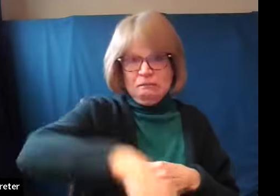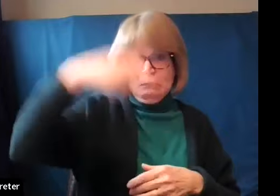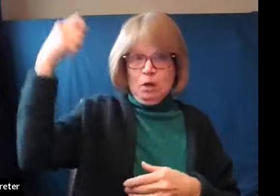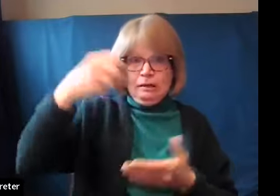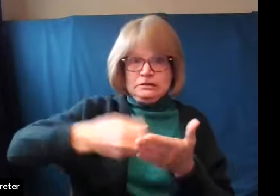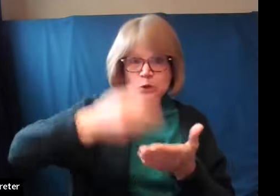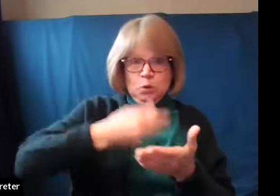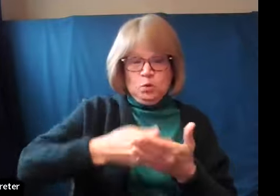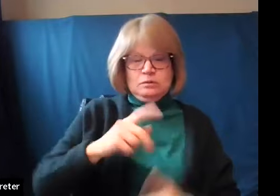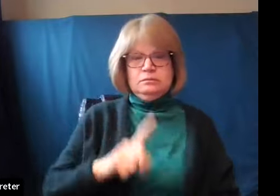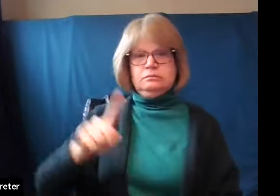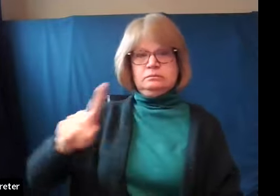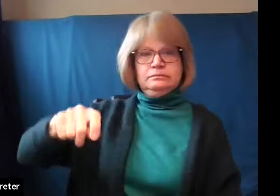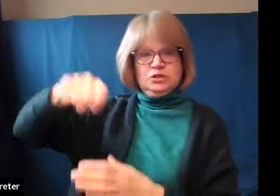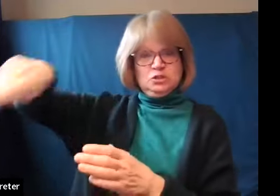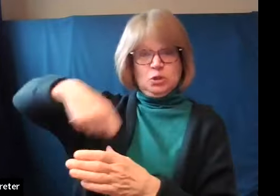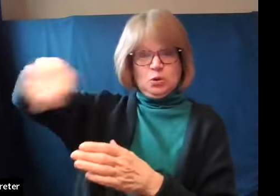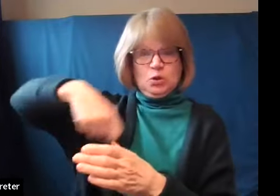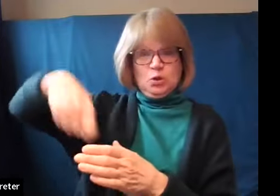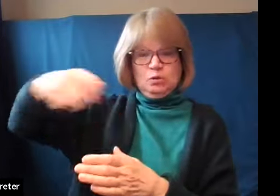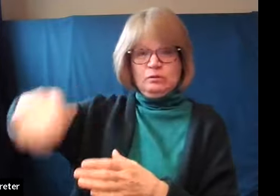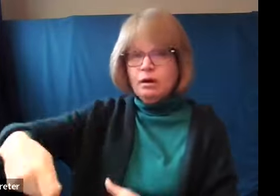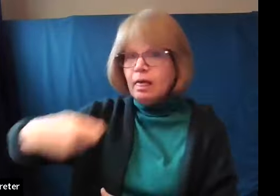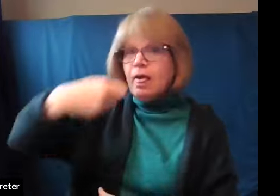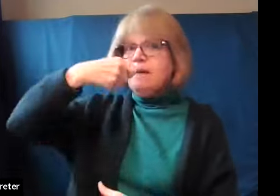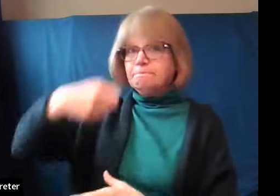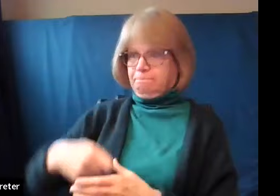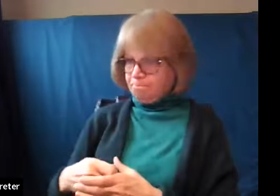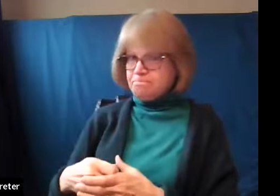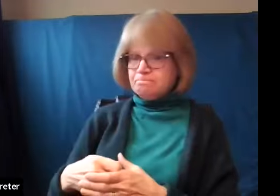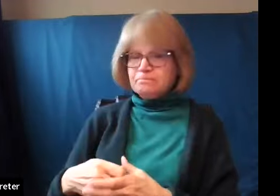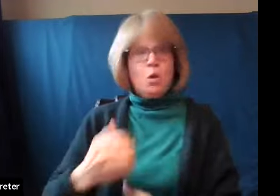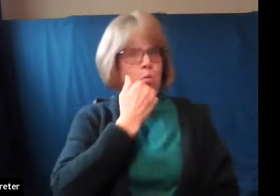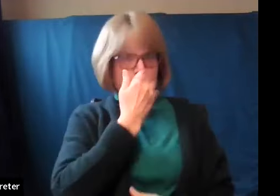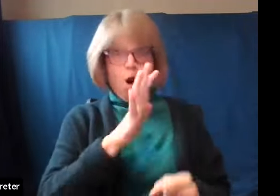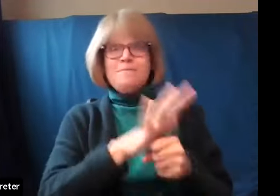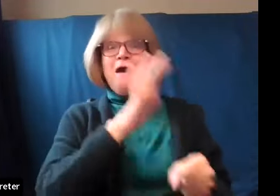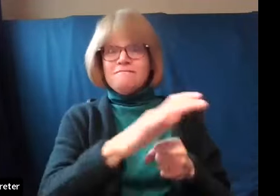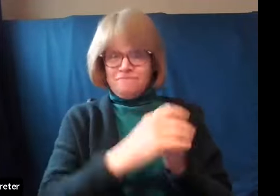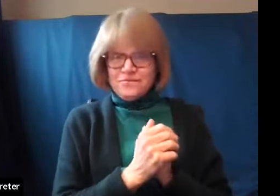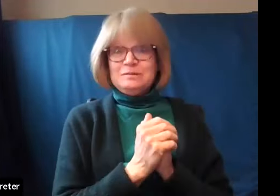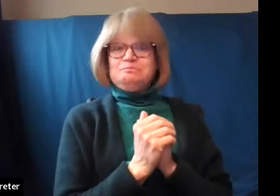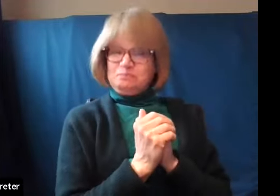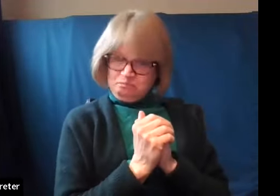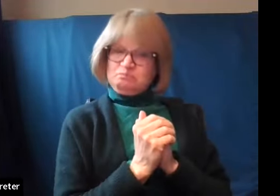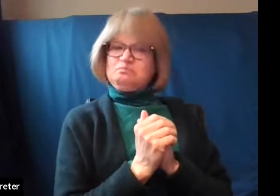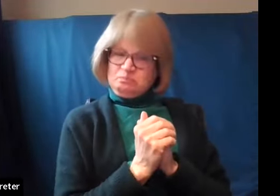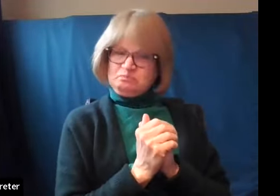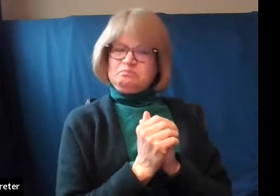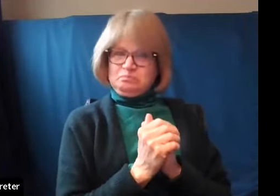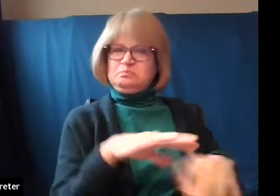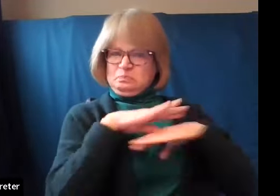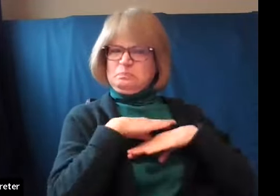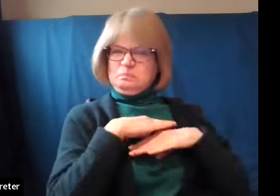stove, stirred the pot, and tasted it. "Warm enough," he exclaimed with an air of